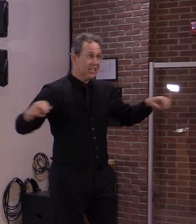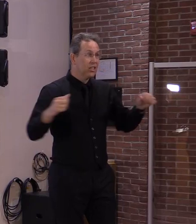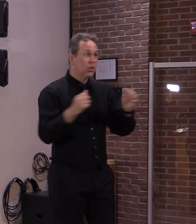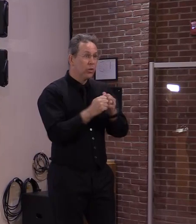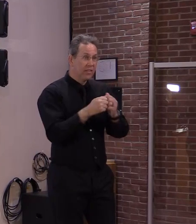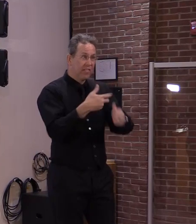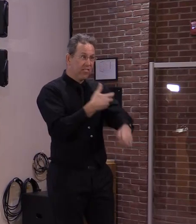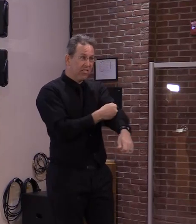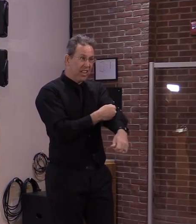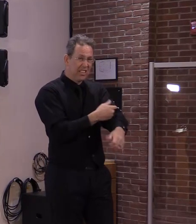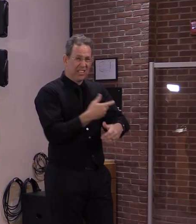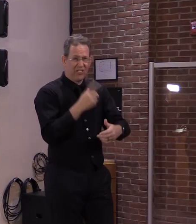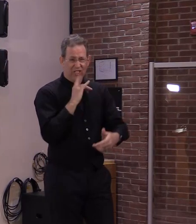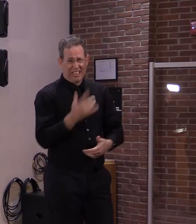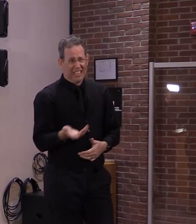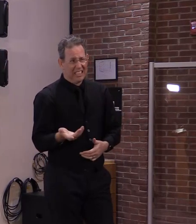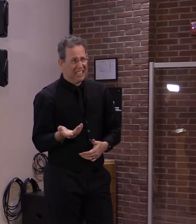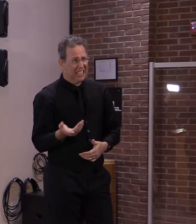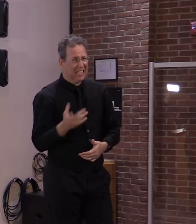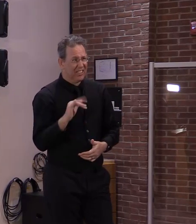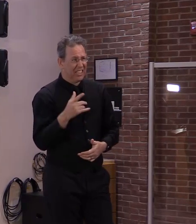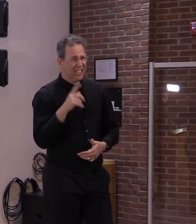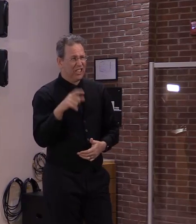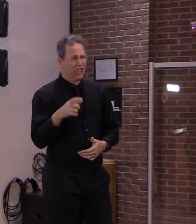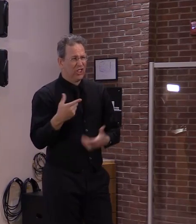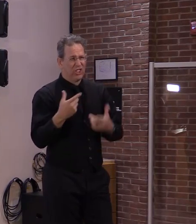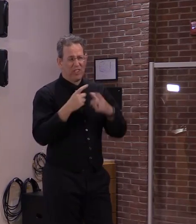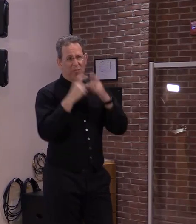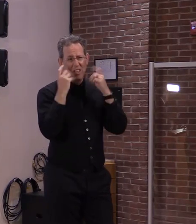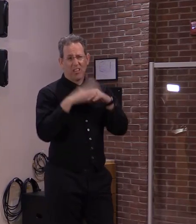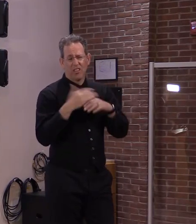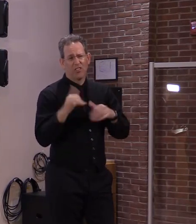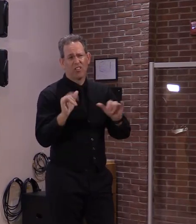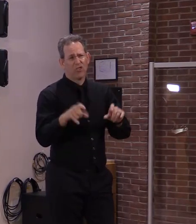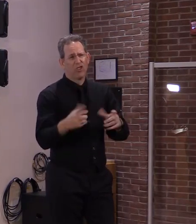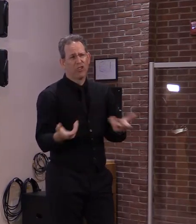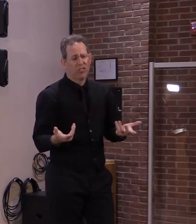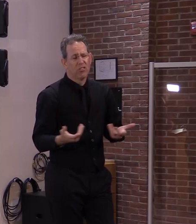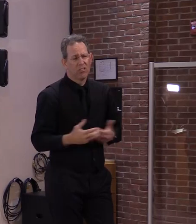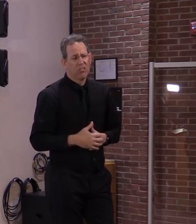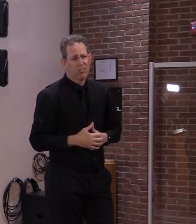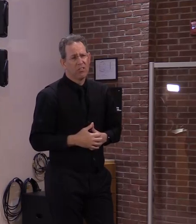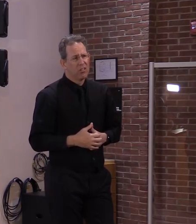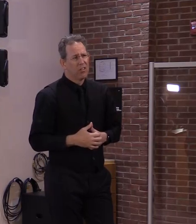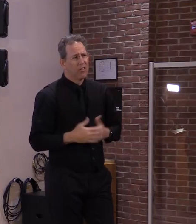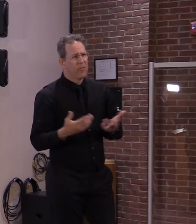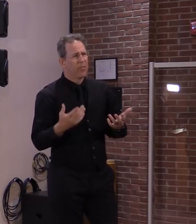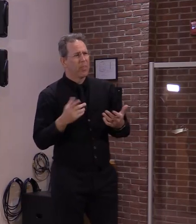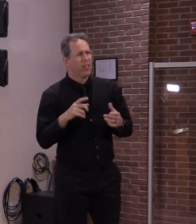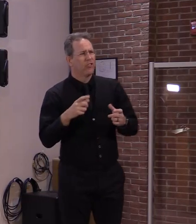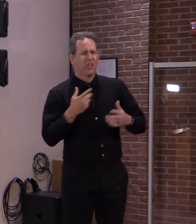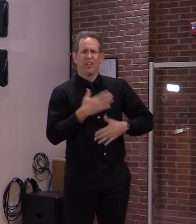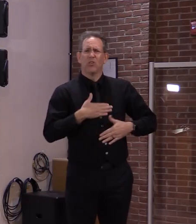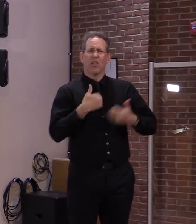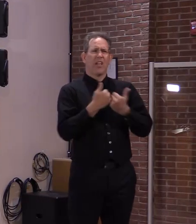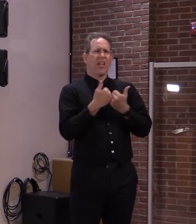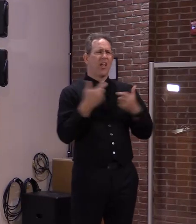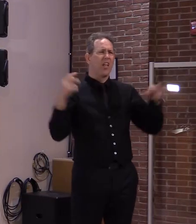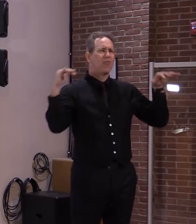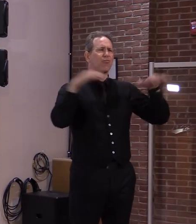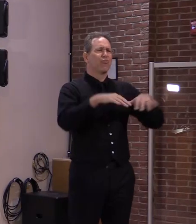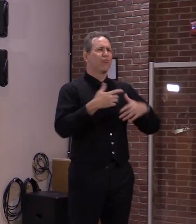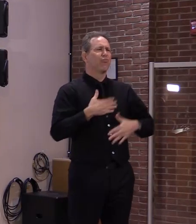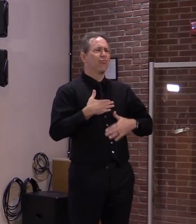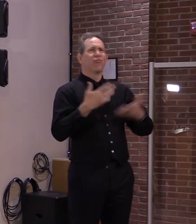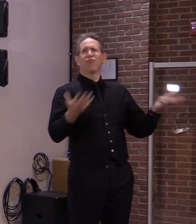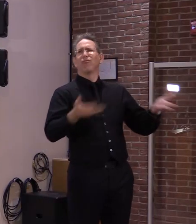really needed to be wearing a mask or can we start to enjoy Vermont's fresh air again? Yeah, you know, I